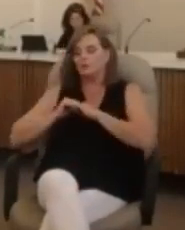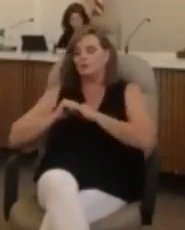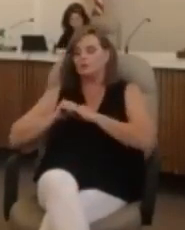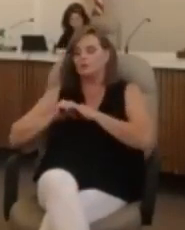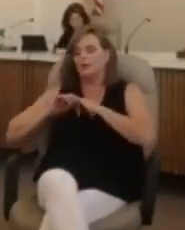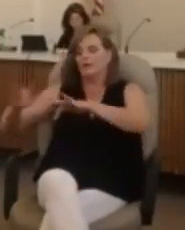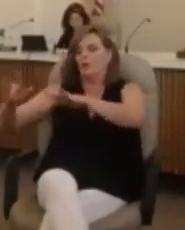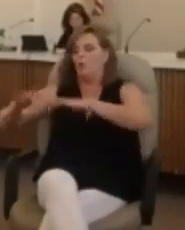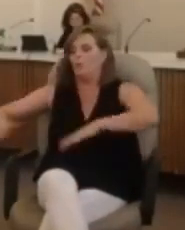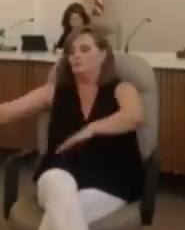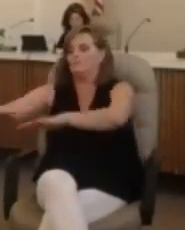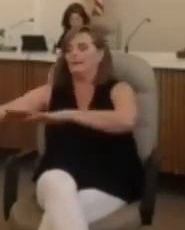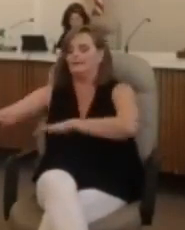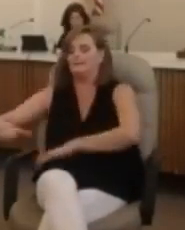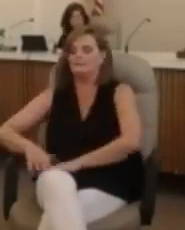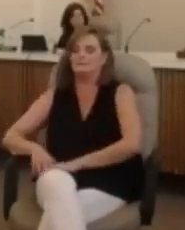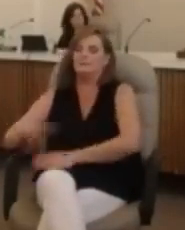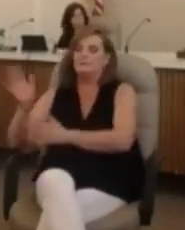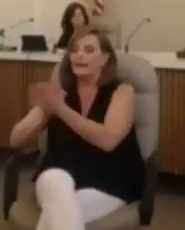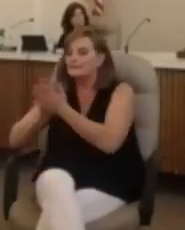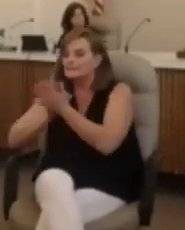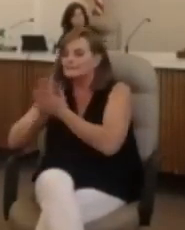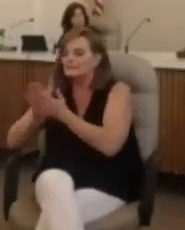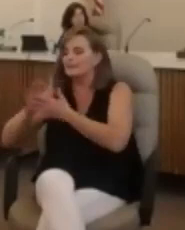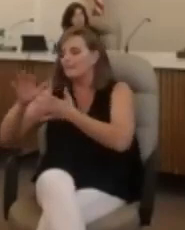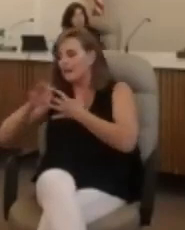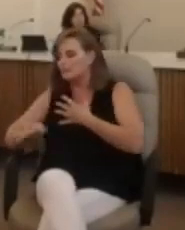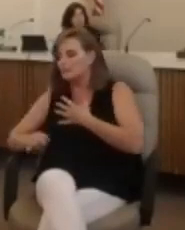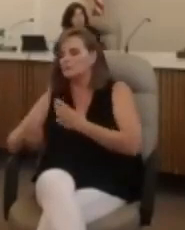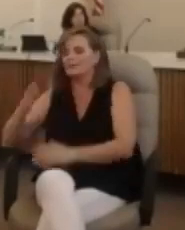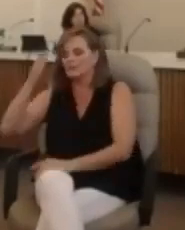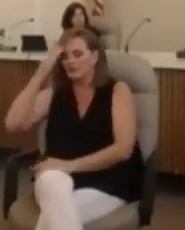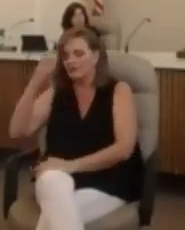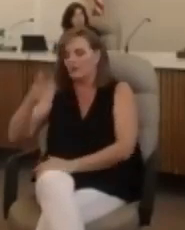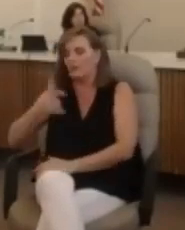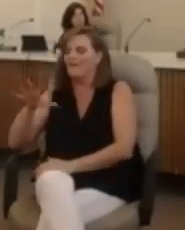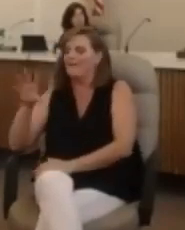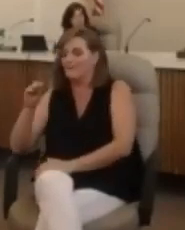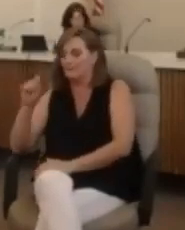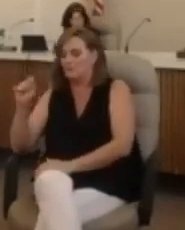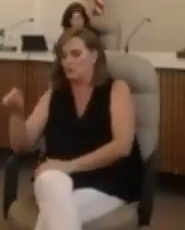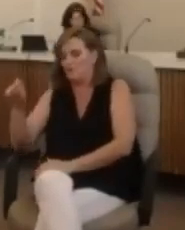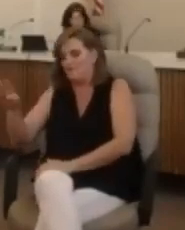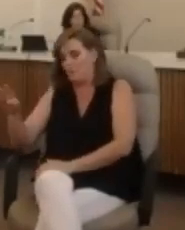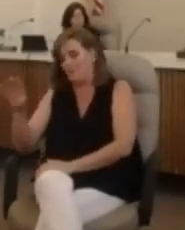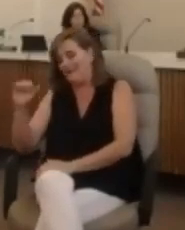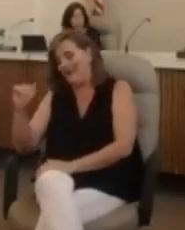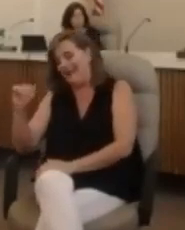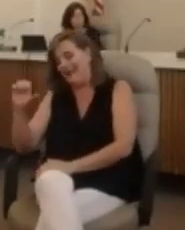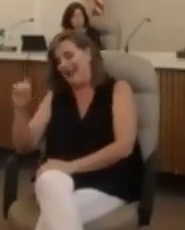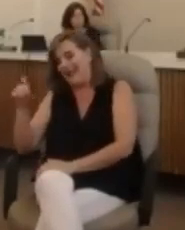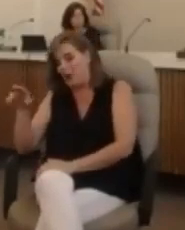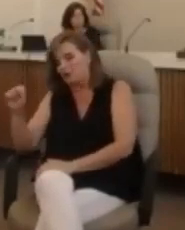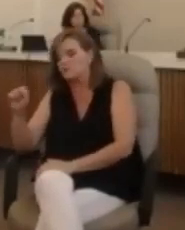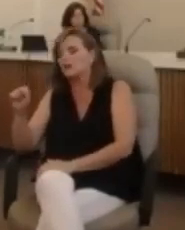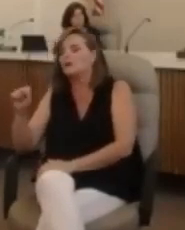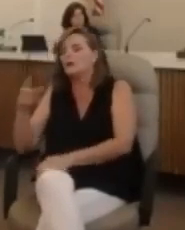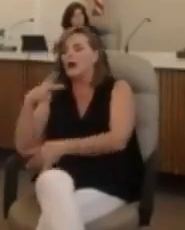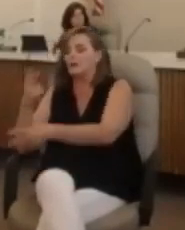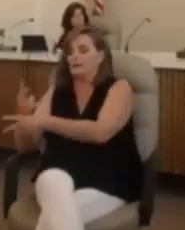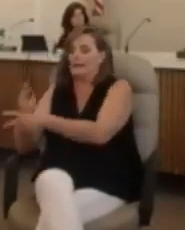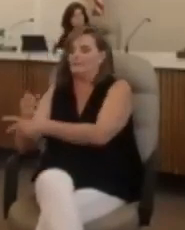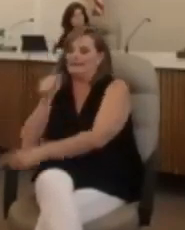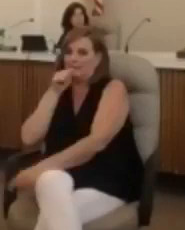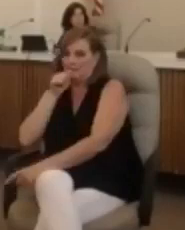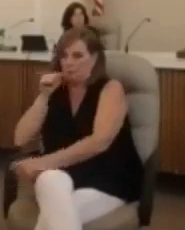being covered. I will note that of the lands, 50.4 acres are to be retained as a private land